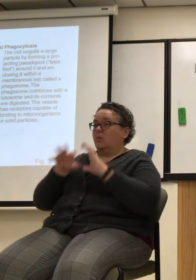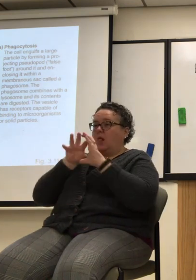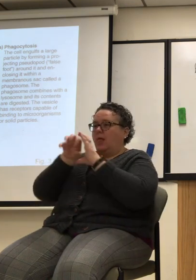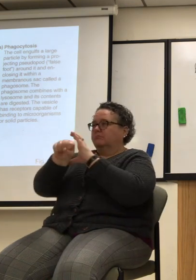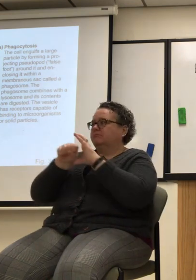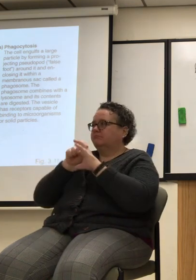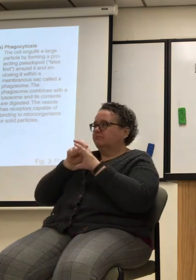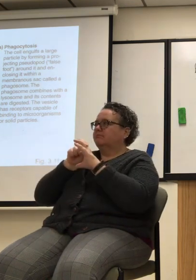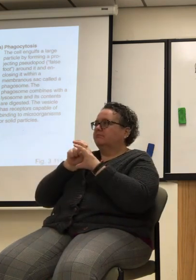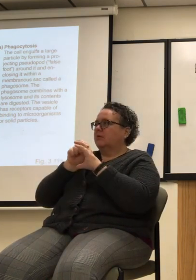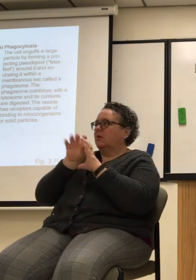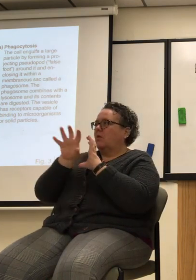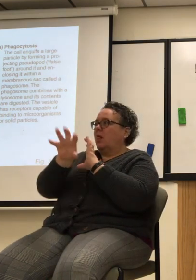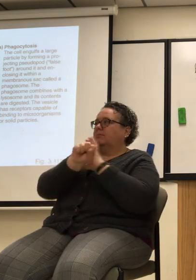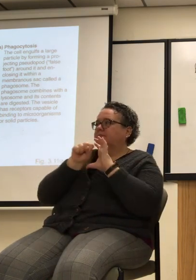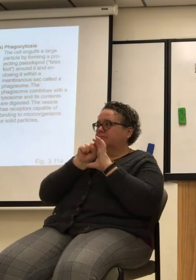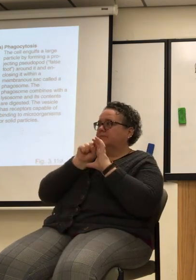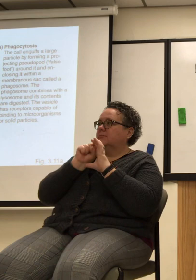Bind